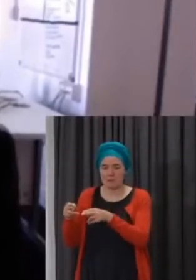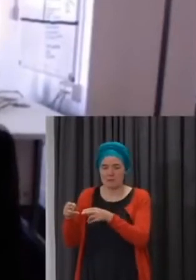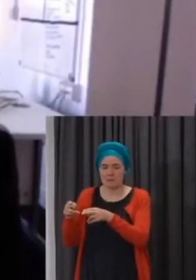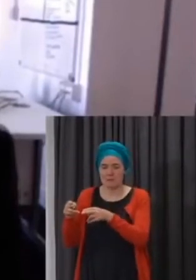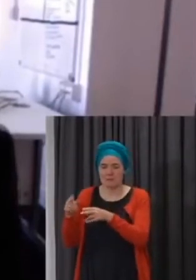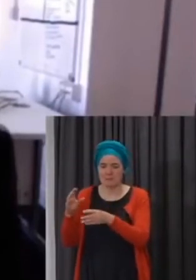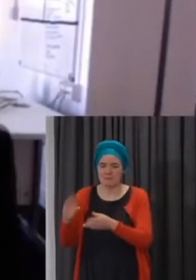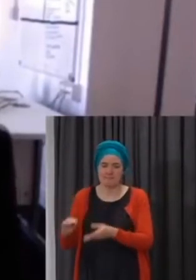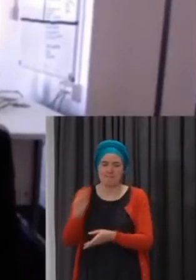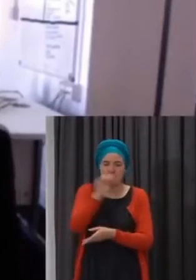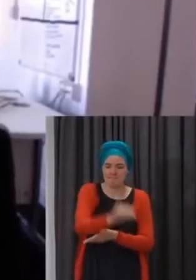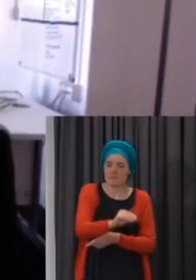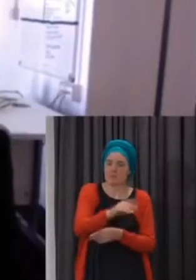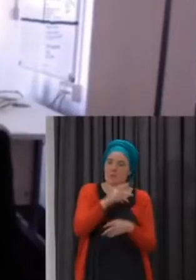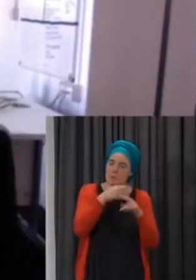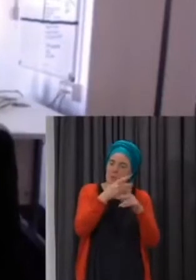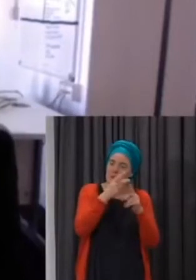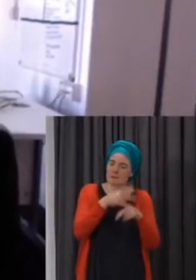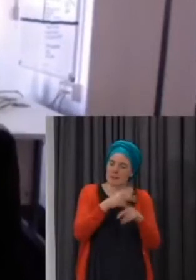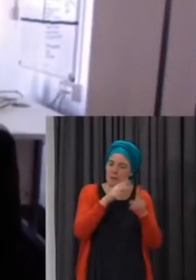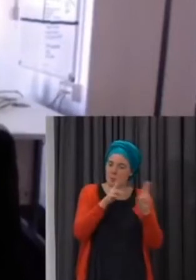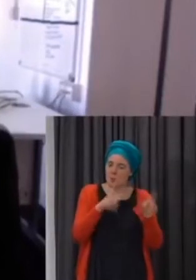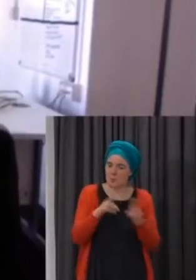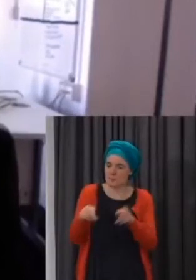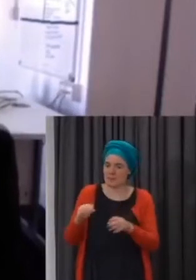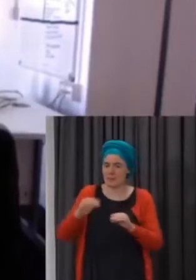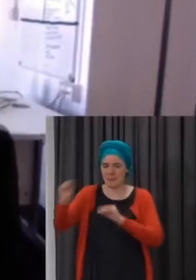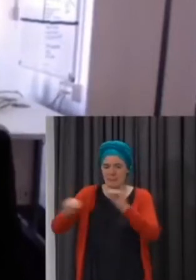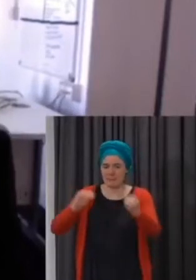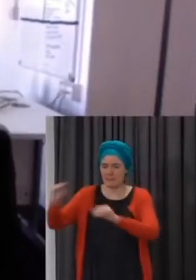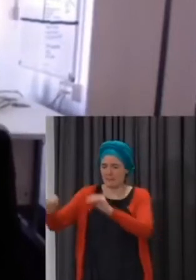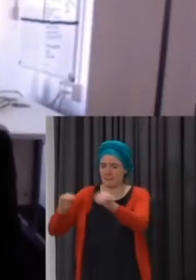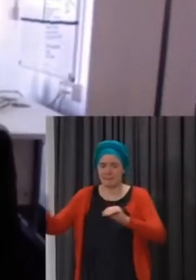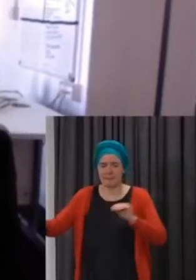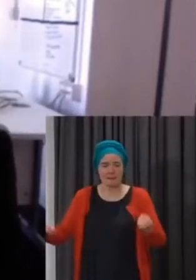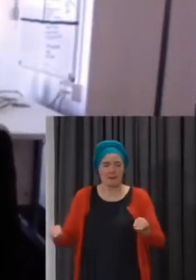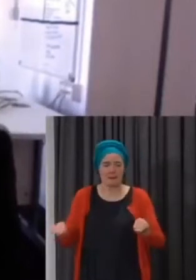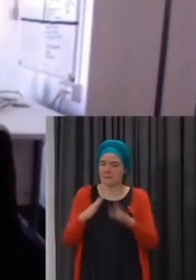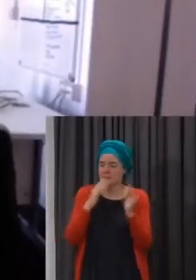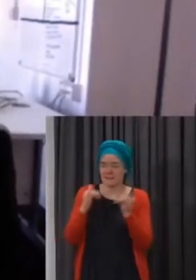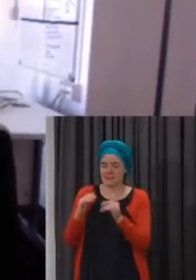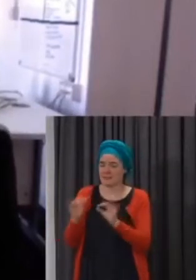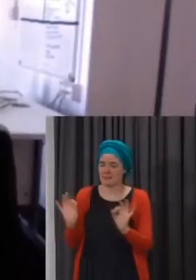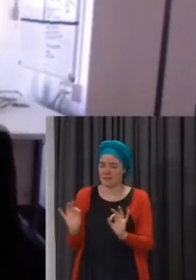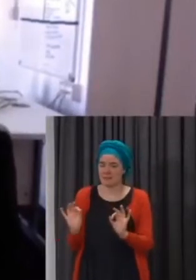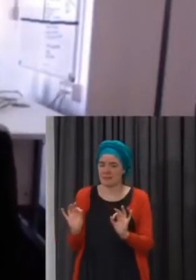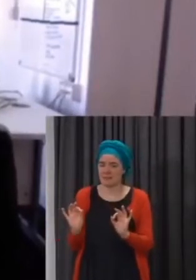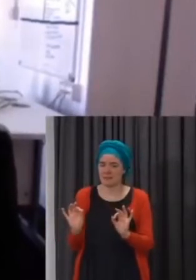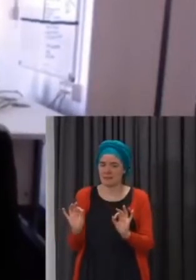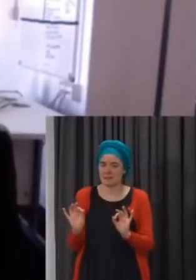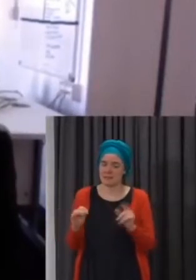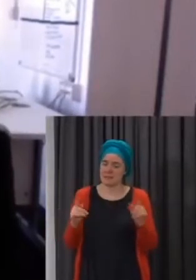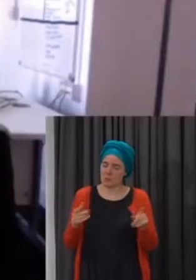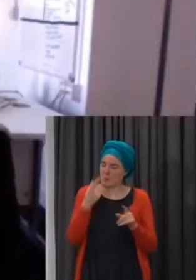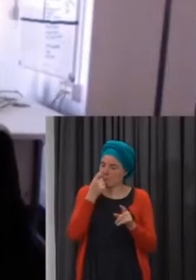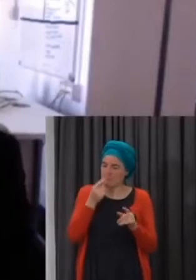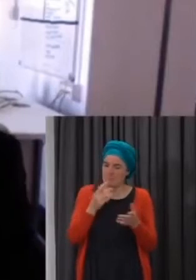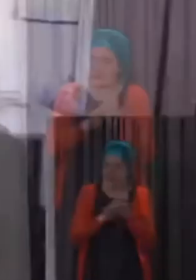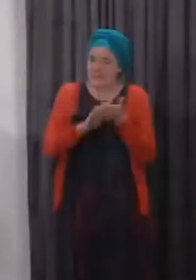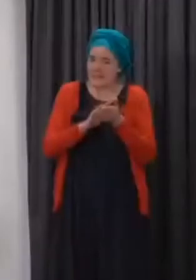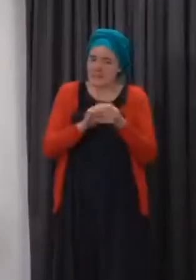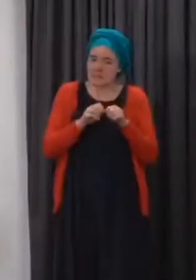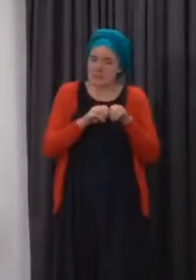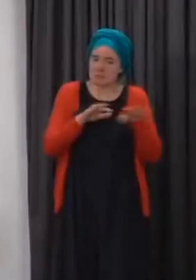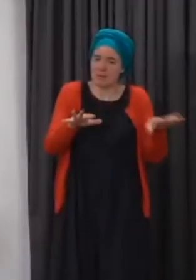of the virus. Do you and does the Welsh Government now recognise that too? And will you apologise to the families affected?